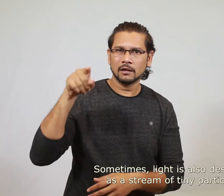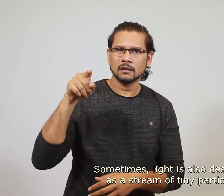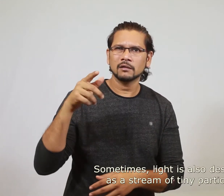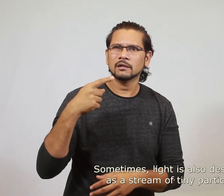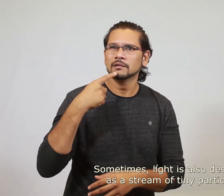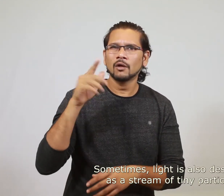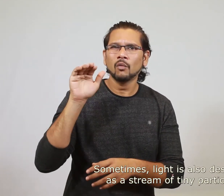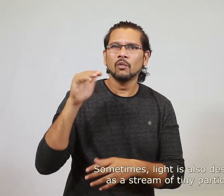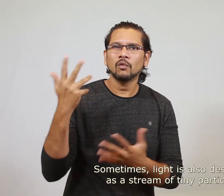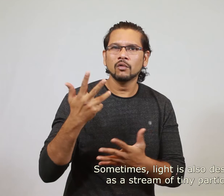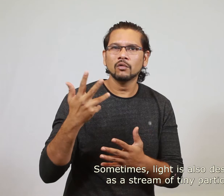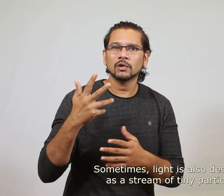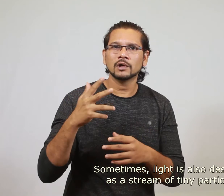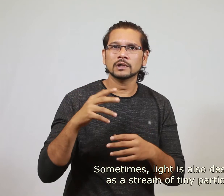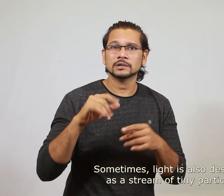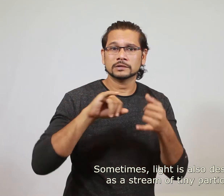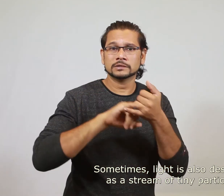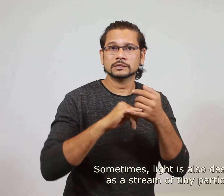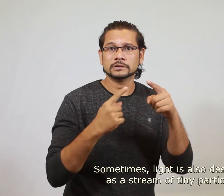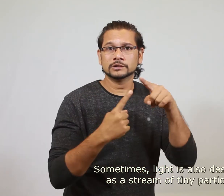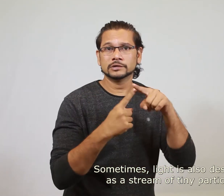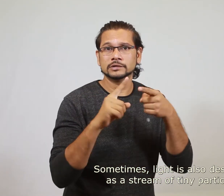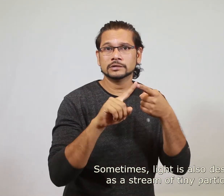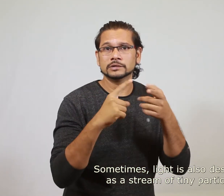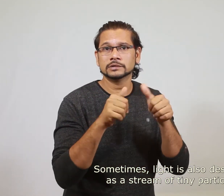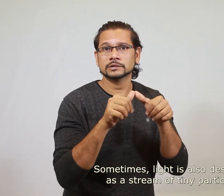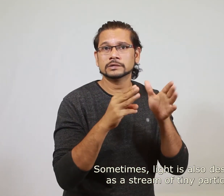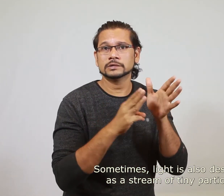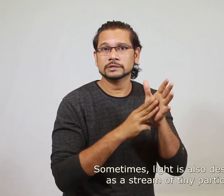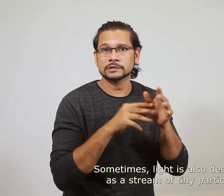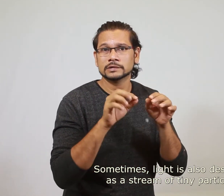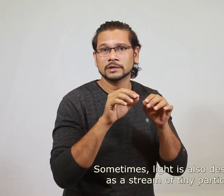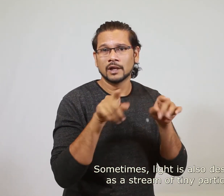Sometimes, light is also described as a stream of tiny particles.